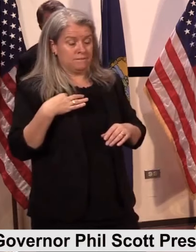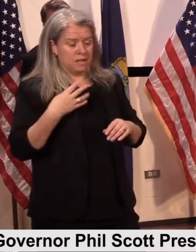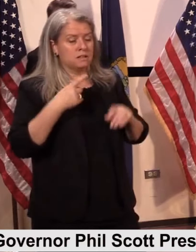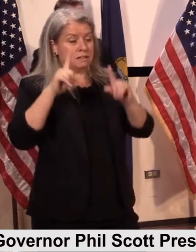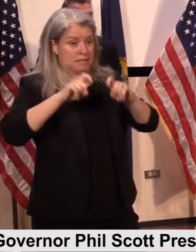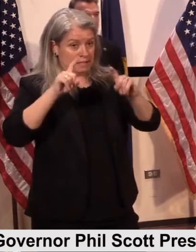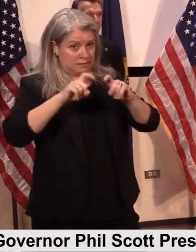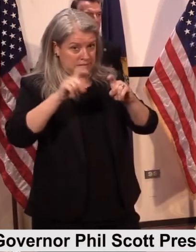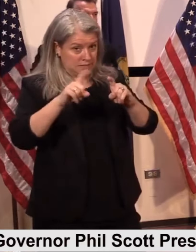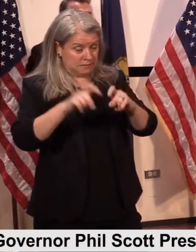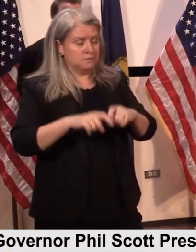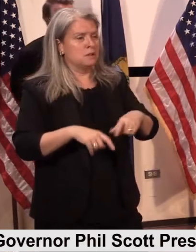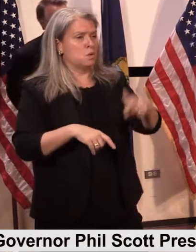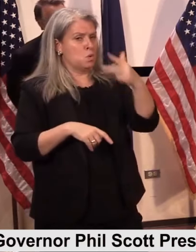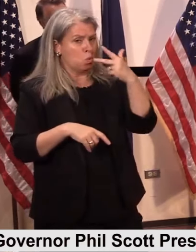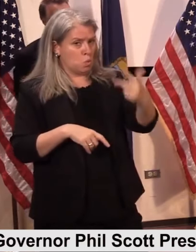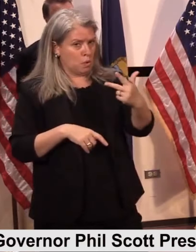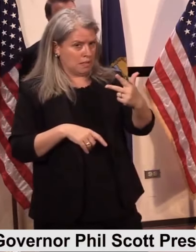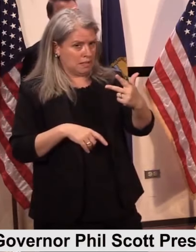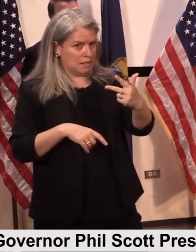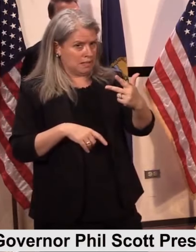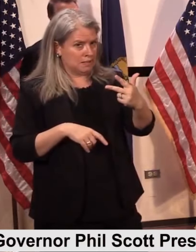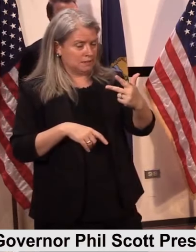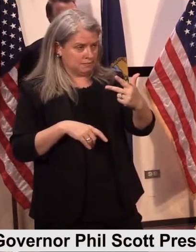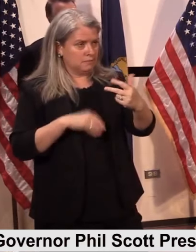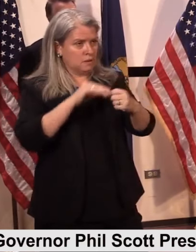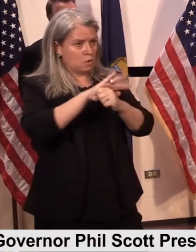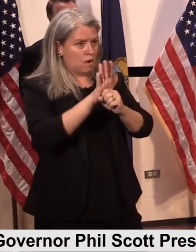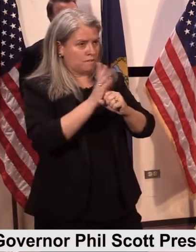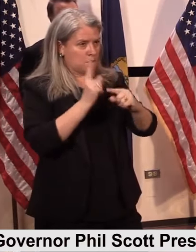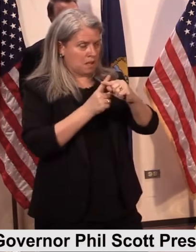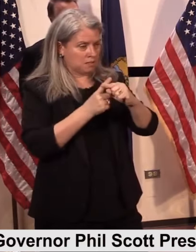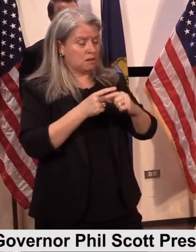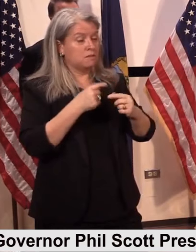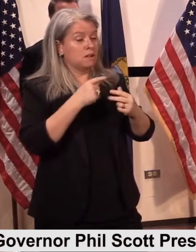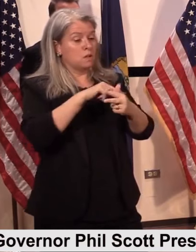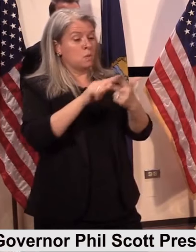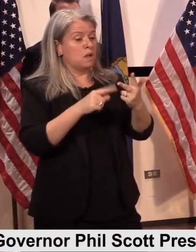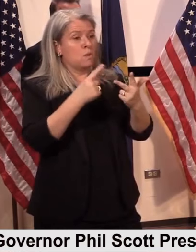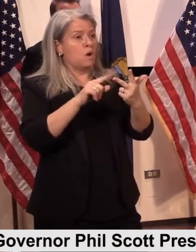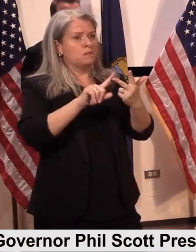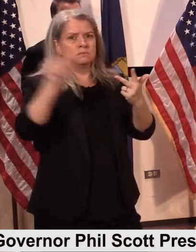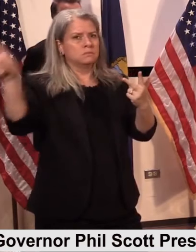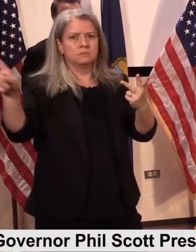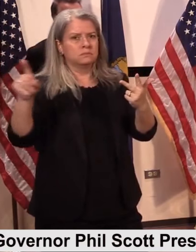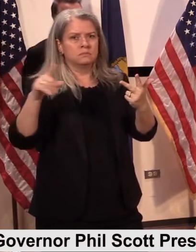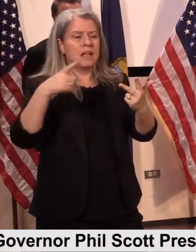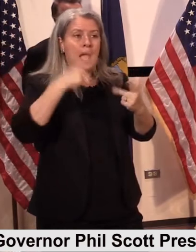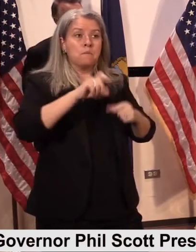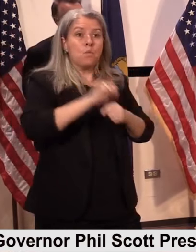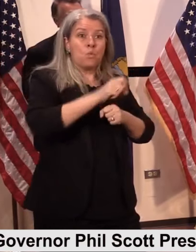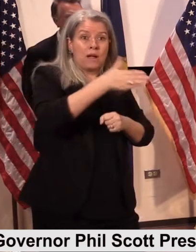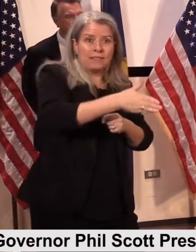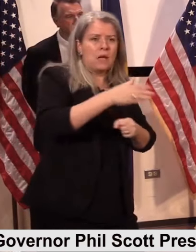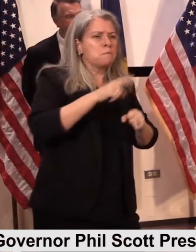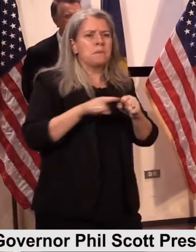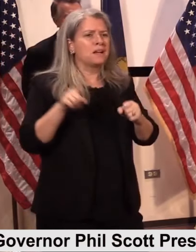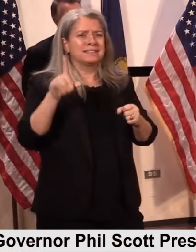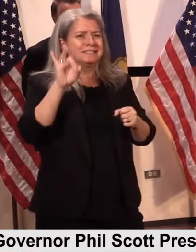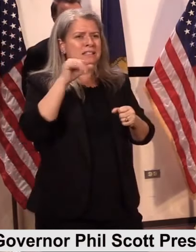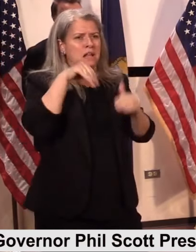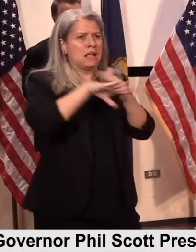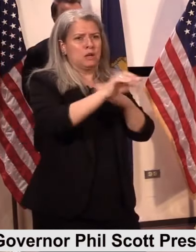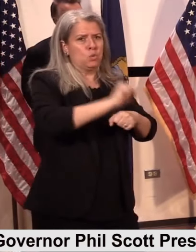for COVID-19. The first staff member was outside of the facility and didn't have direct access to the facility.